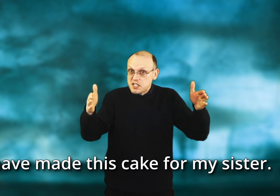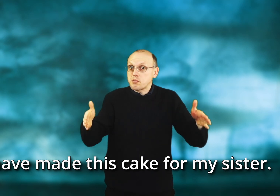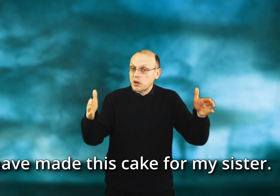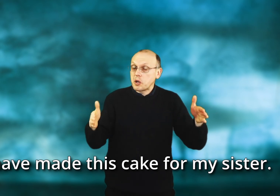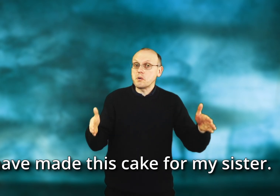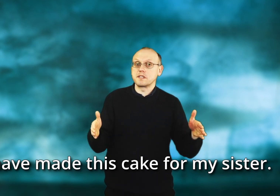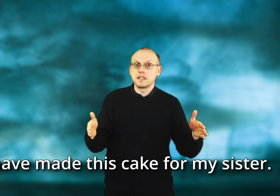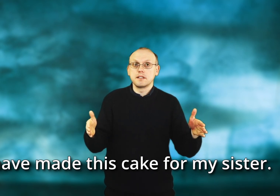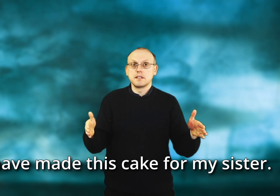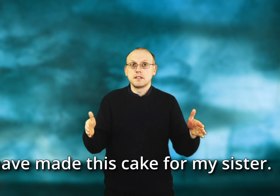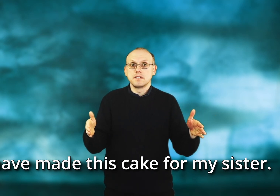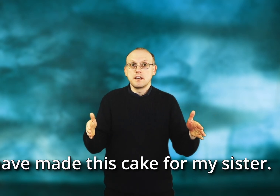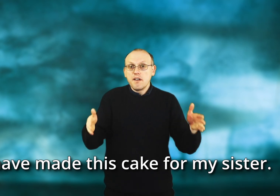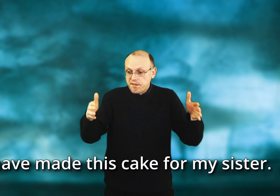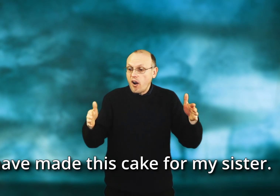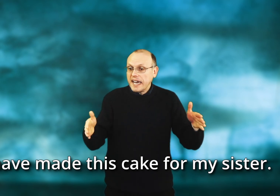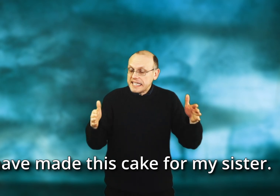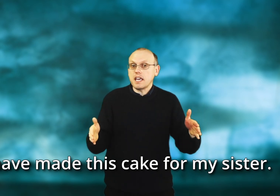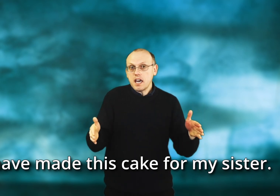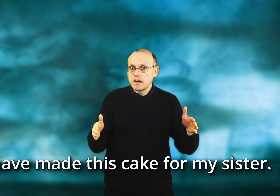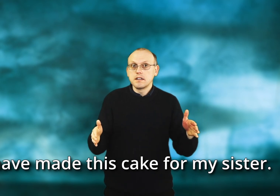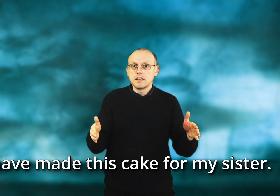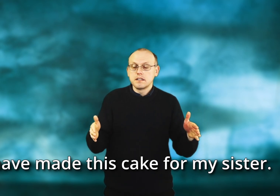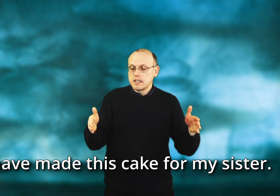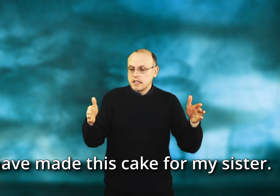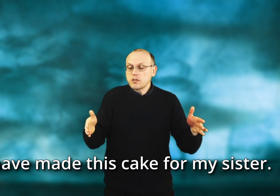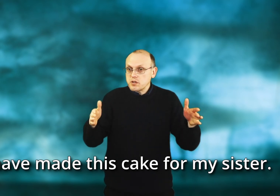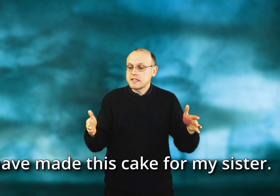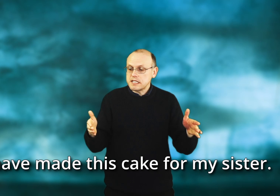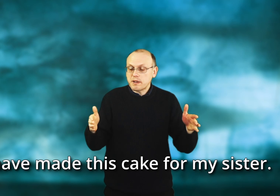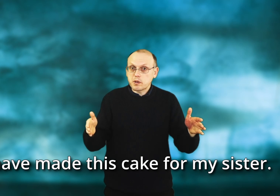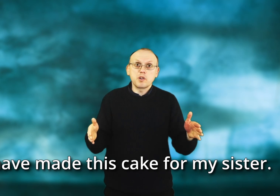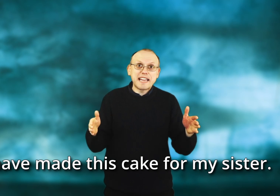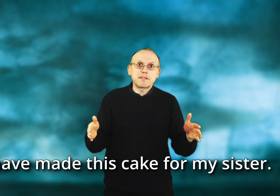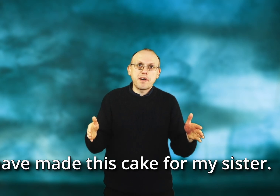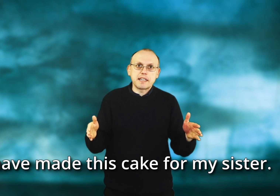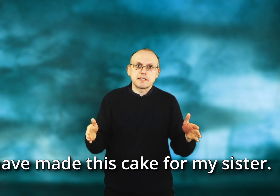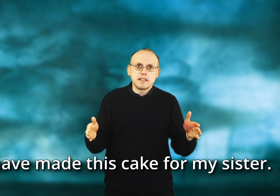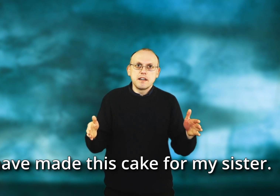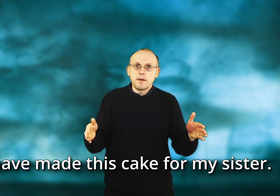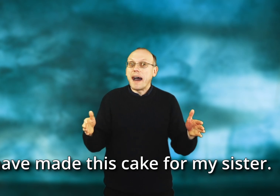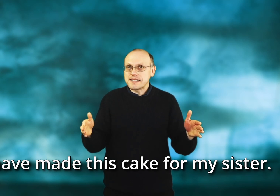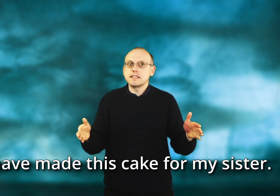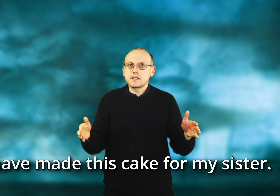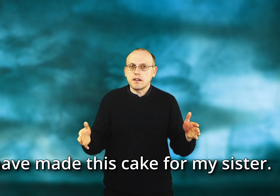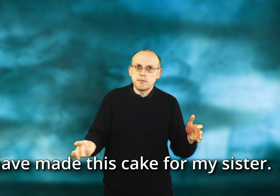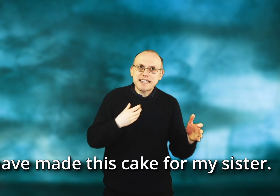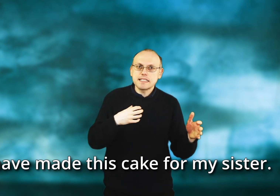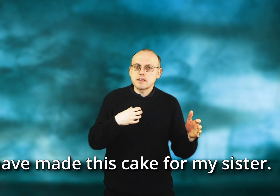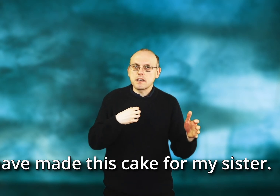one clause. For here introduces what we call a noun phrase. My sister. My sister is what we